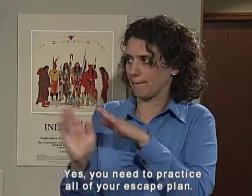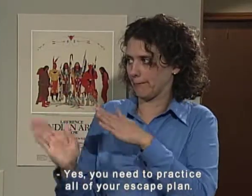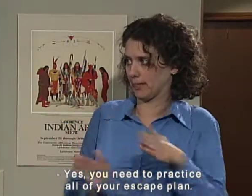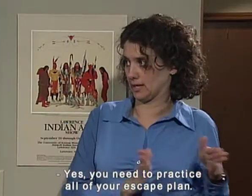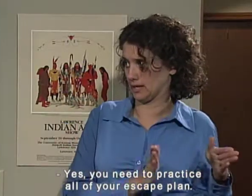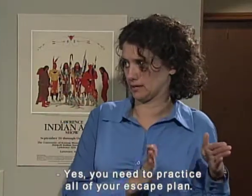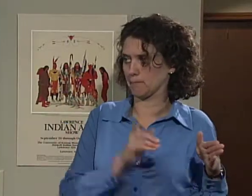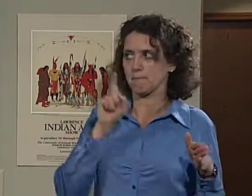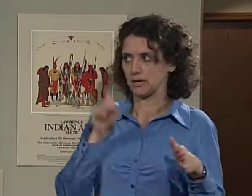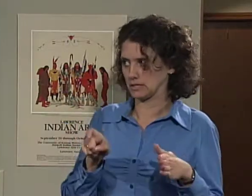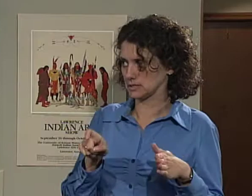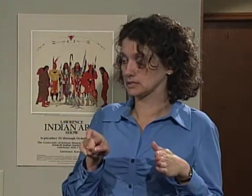plan.